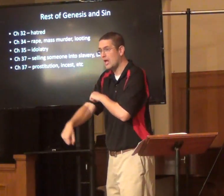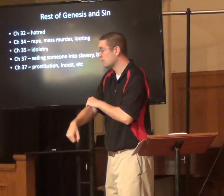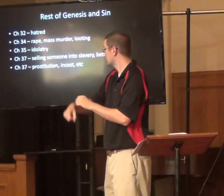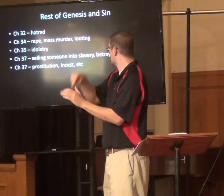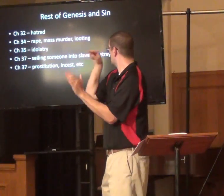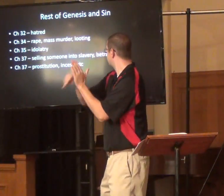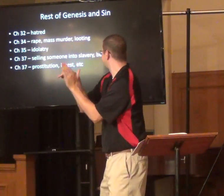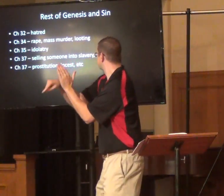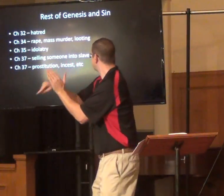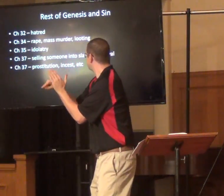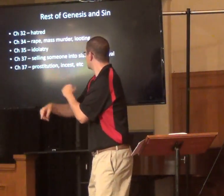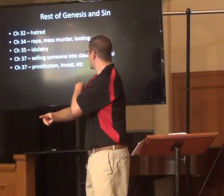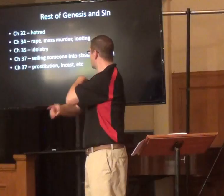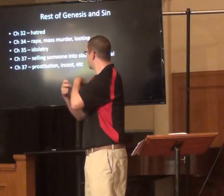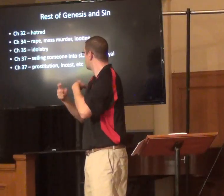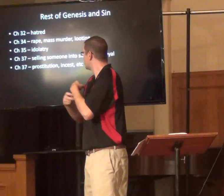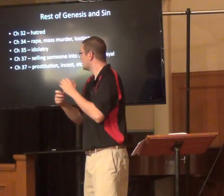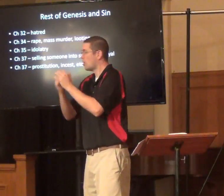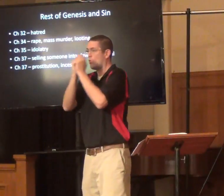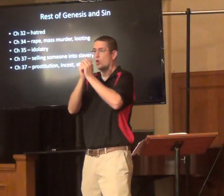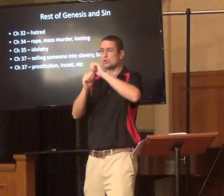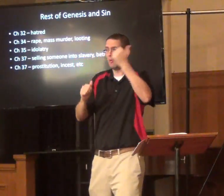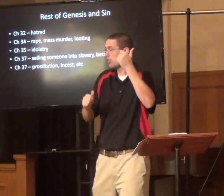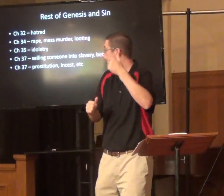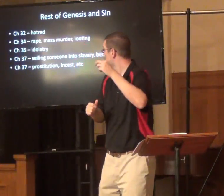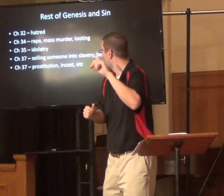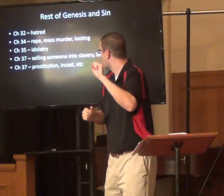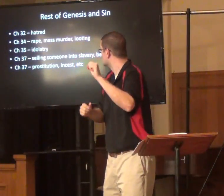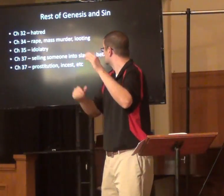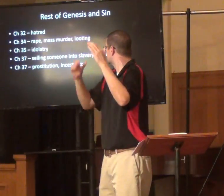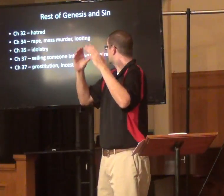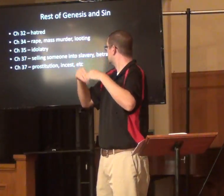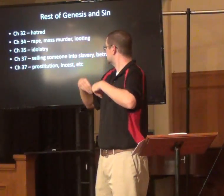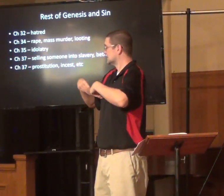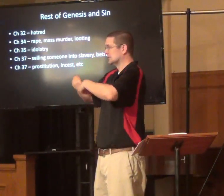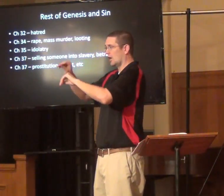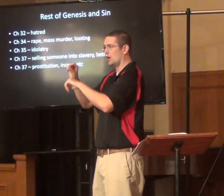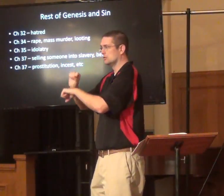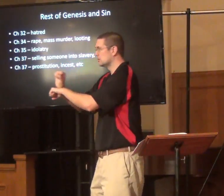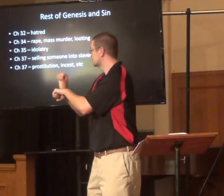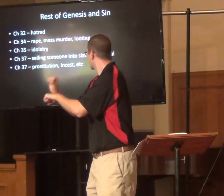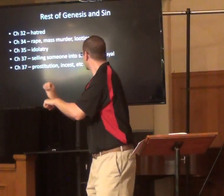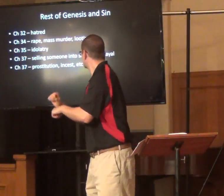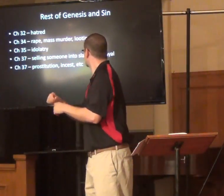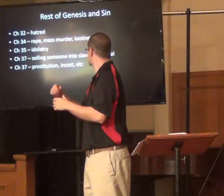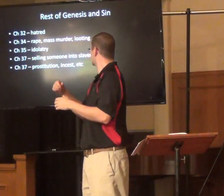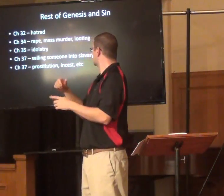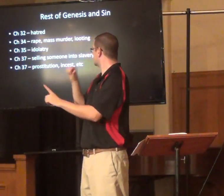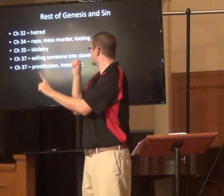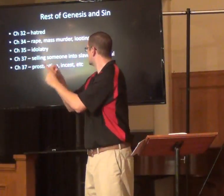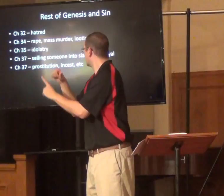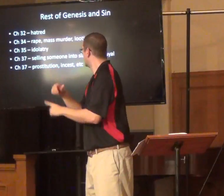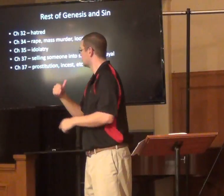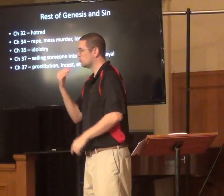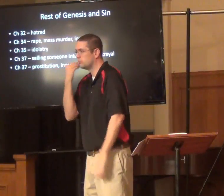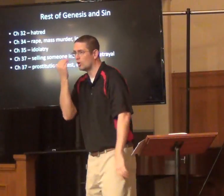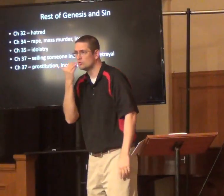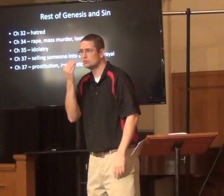hatred, rape, mass murder, looting, idolatry, selling someone into slavery,